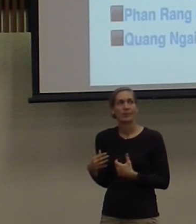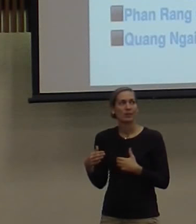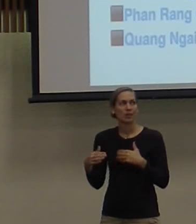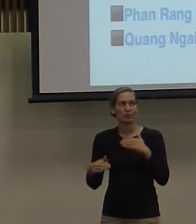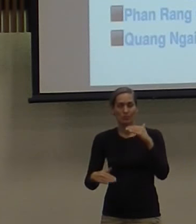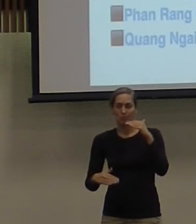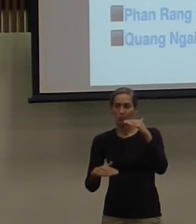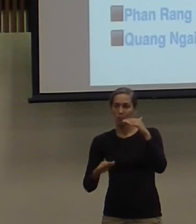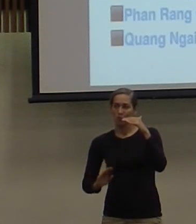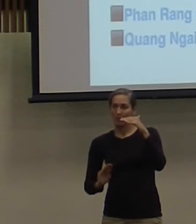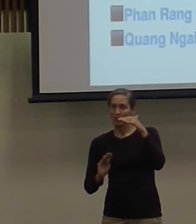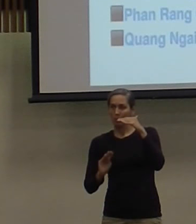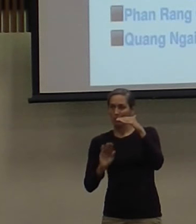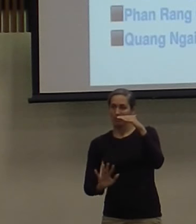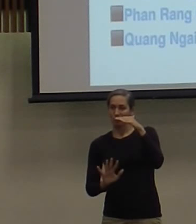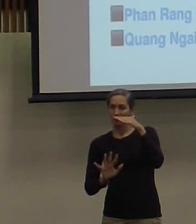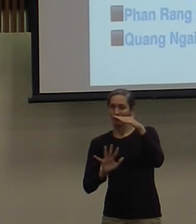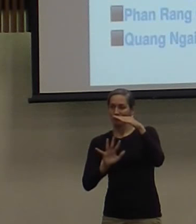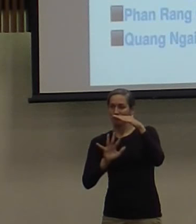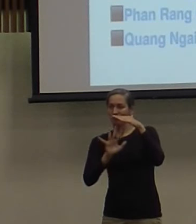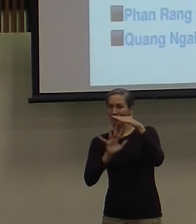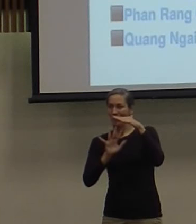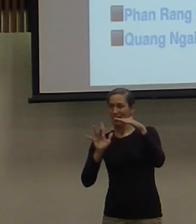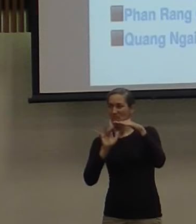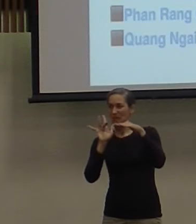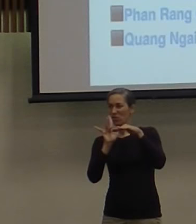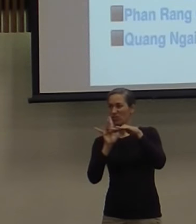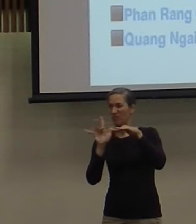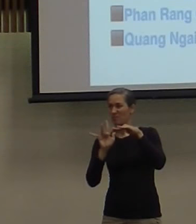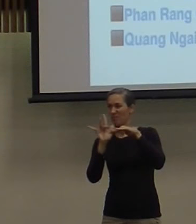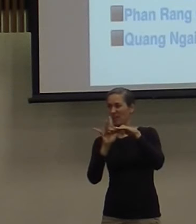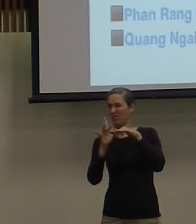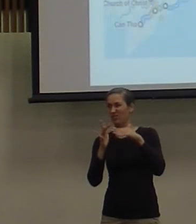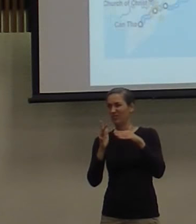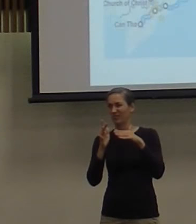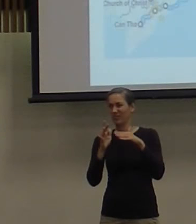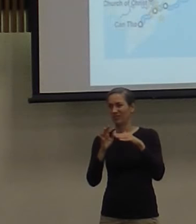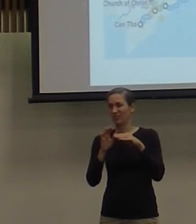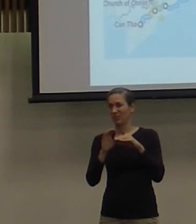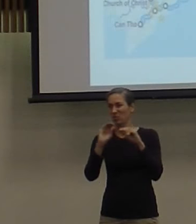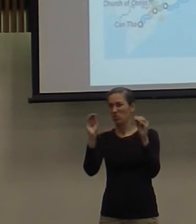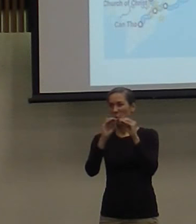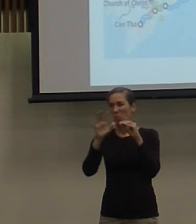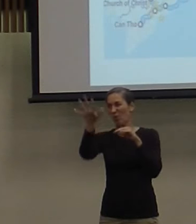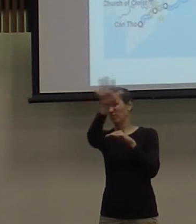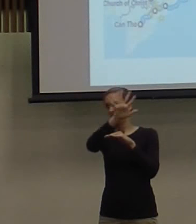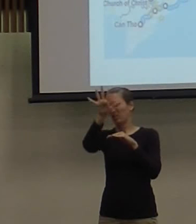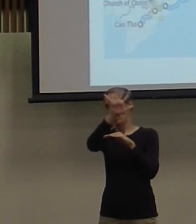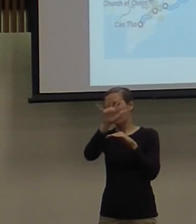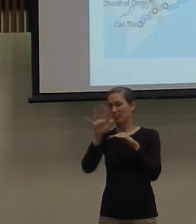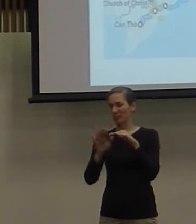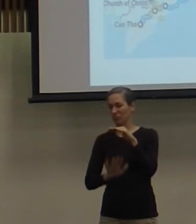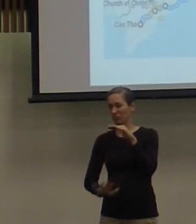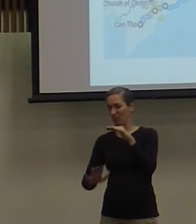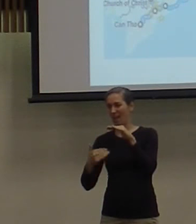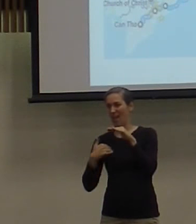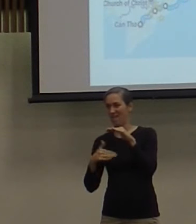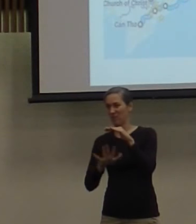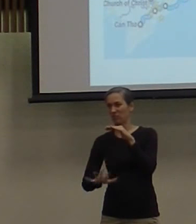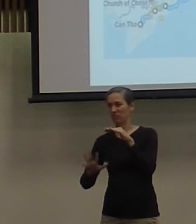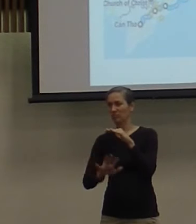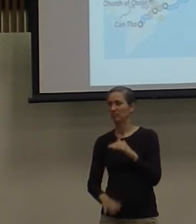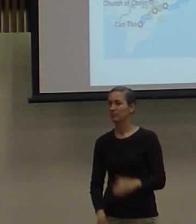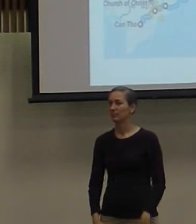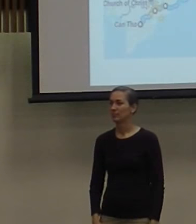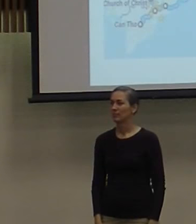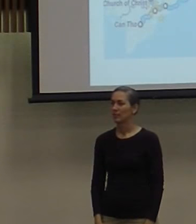Vietnam. Yeah. Um, we also have Christian all over Vietnam, from the south to the